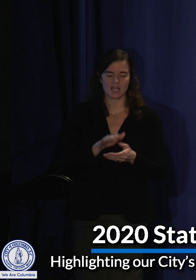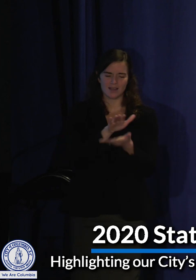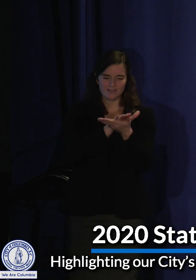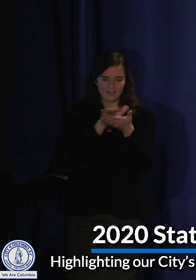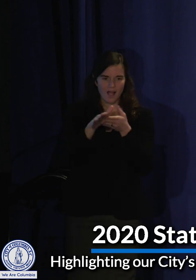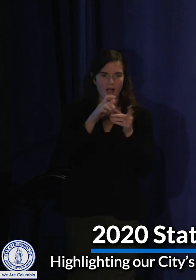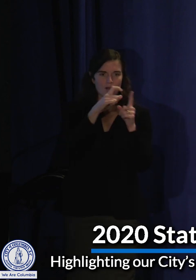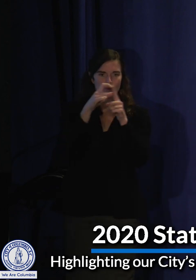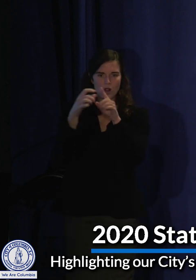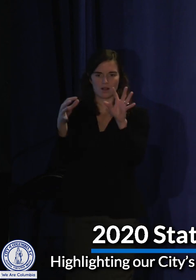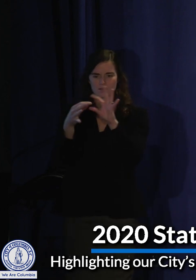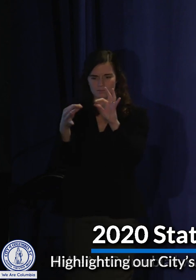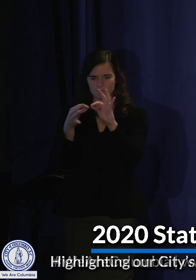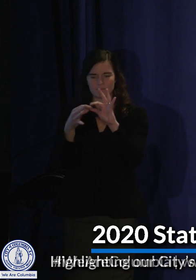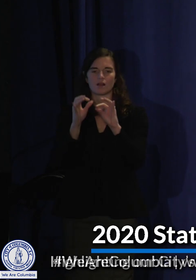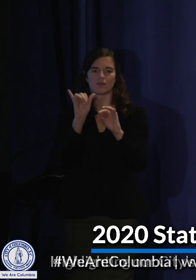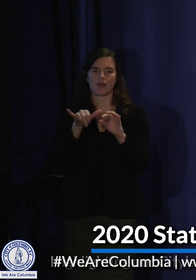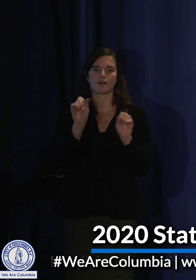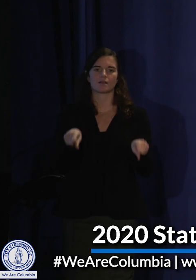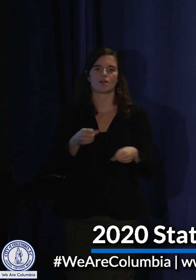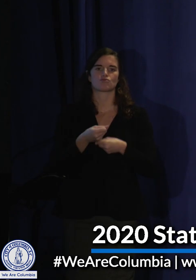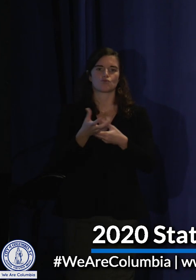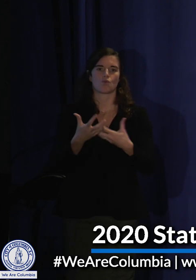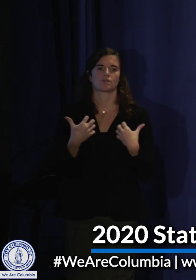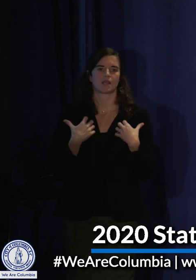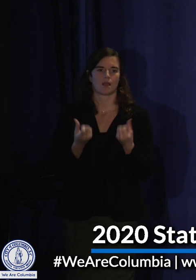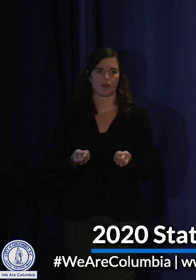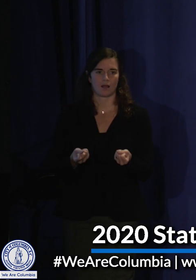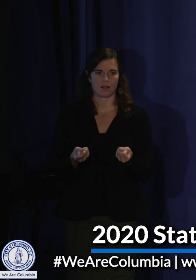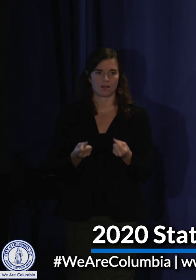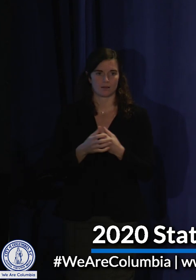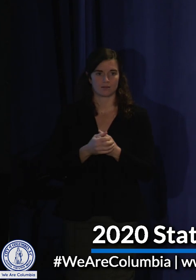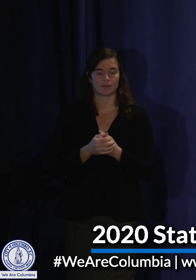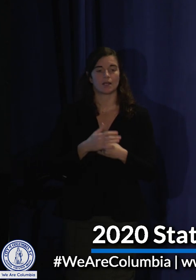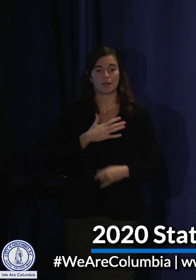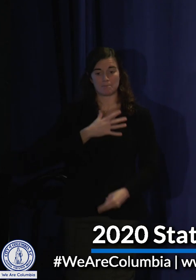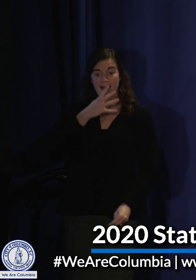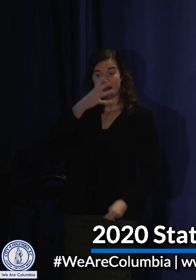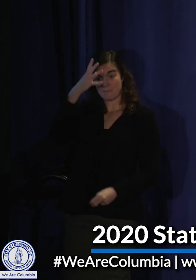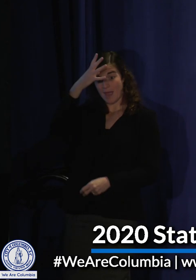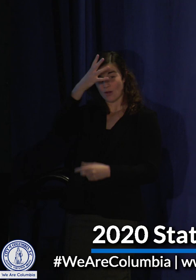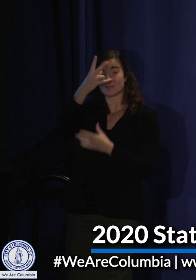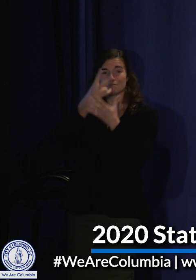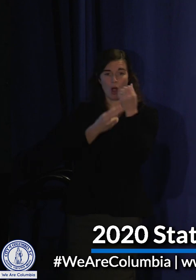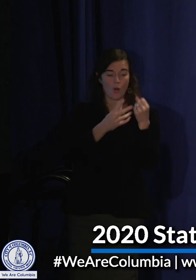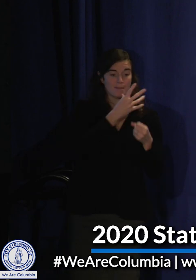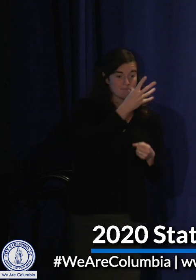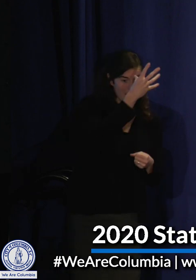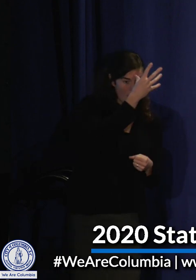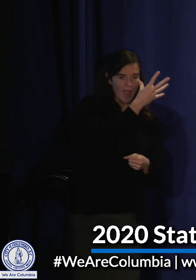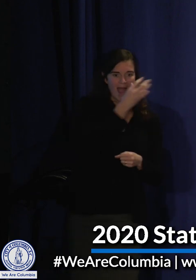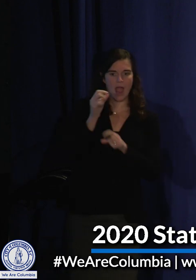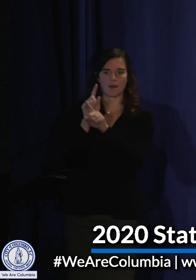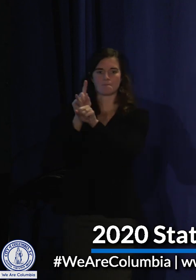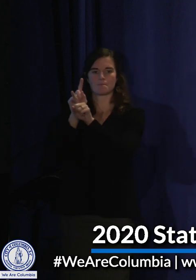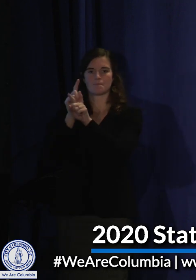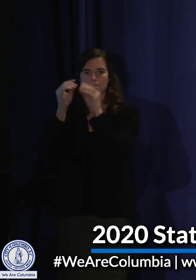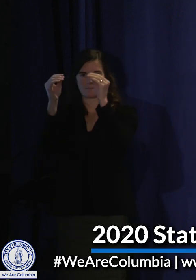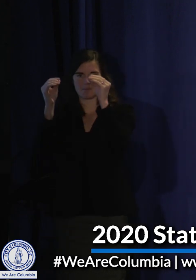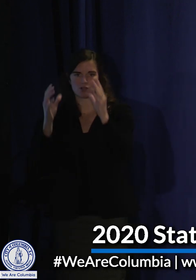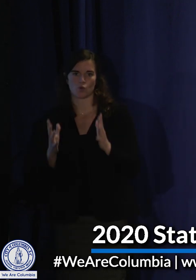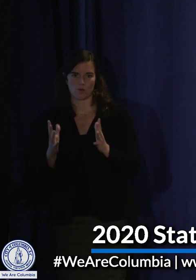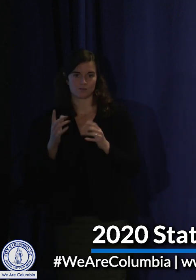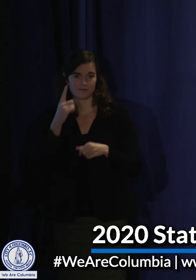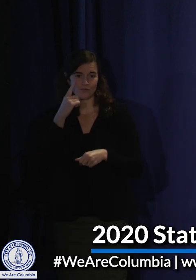words heal. My parents were parents and they were mentors to me. And I'll come back to